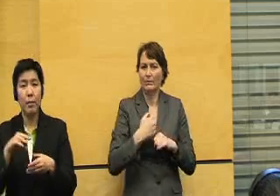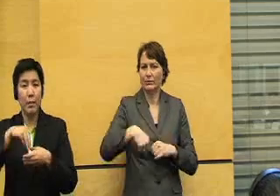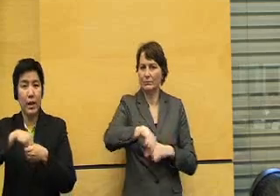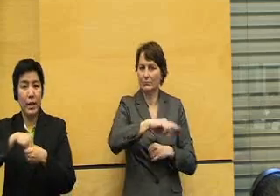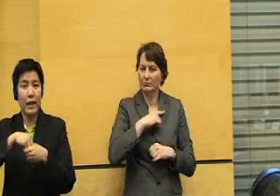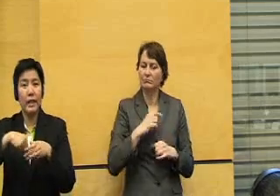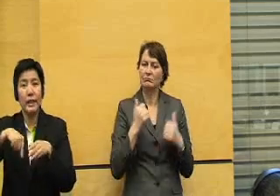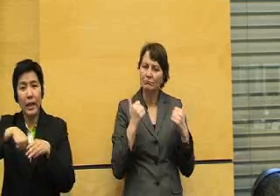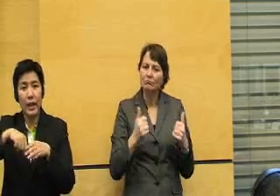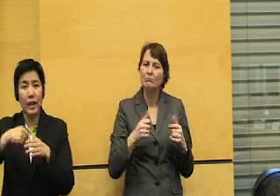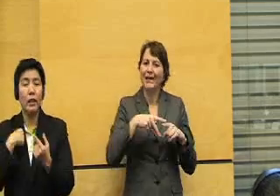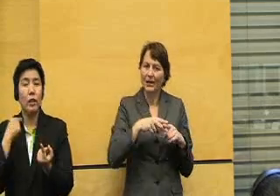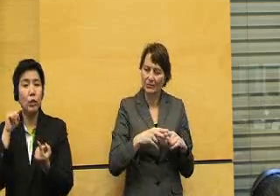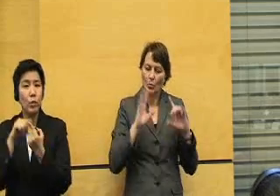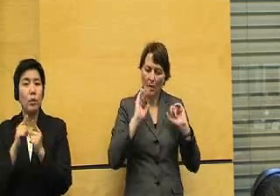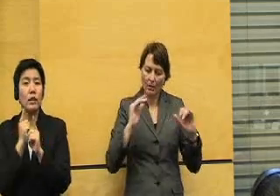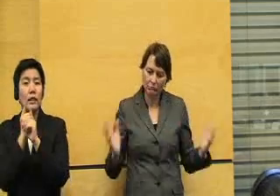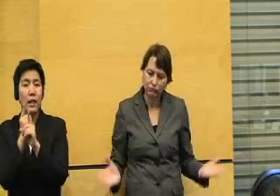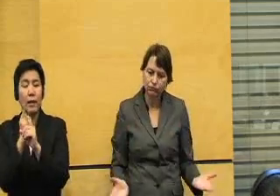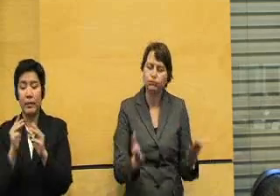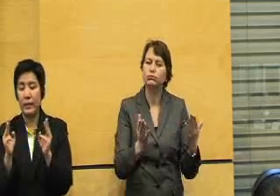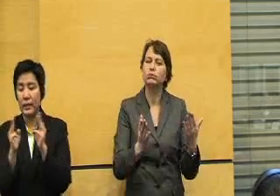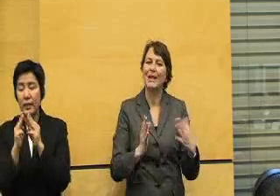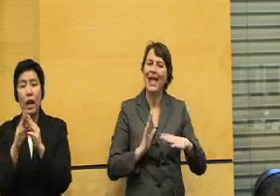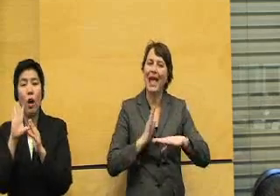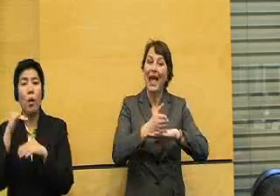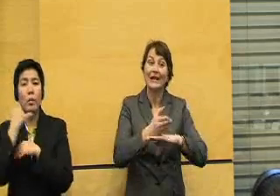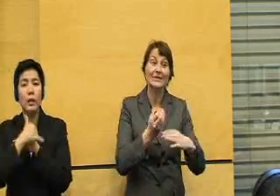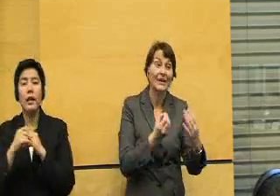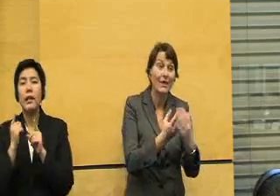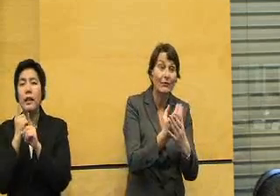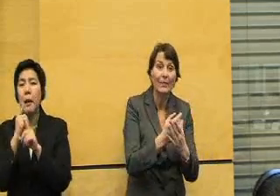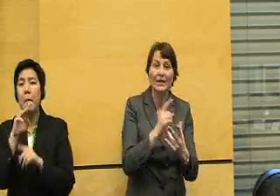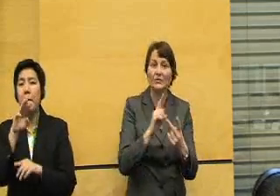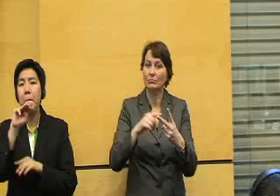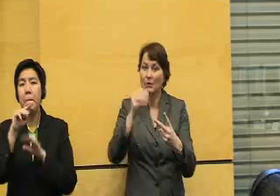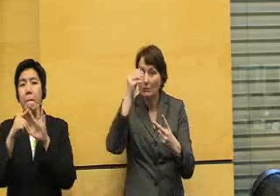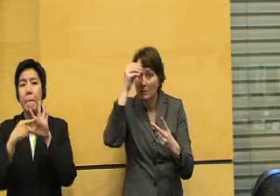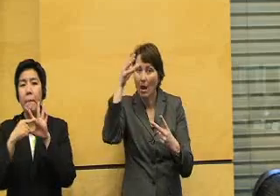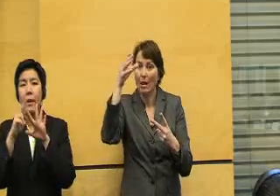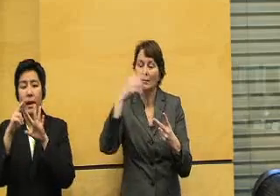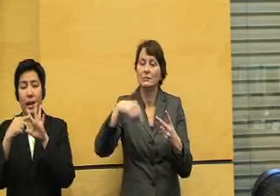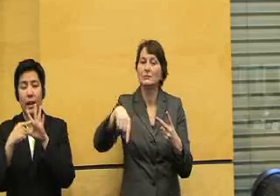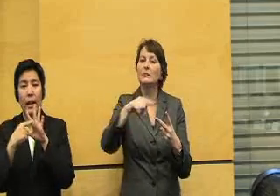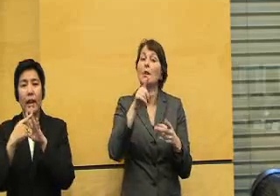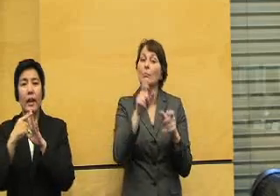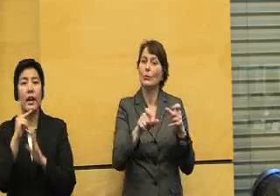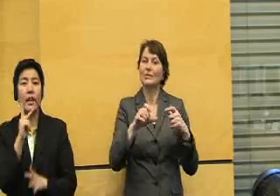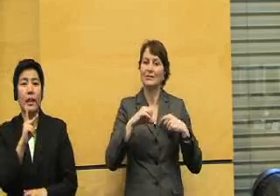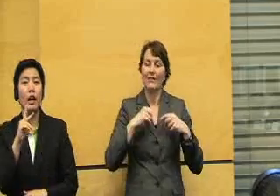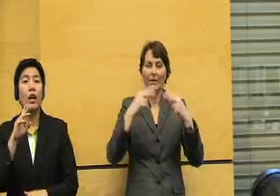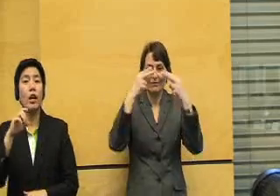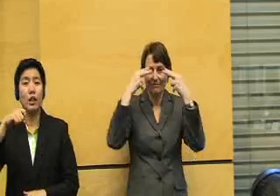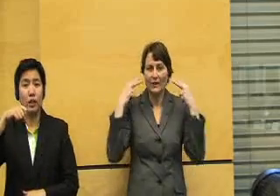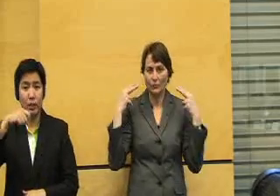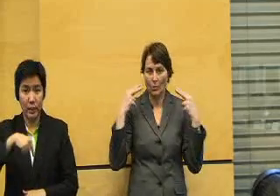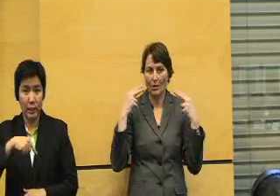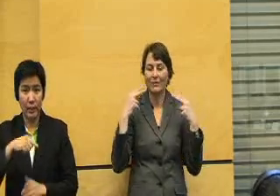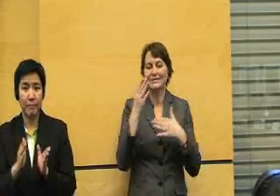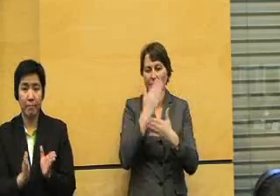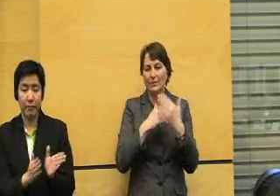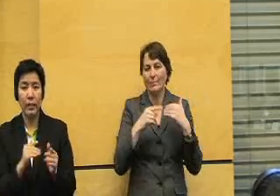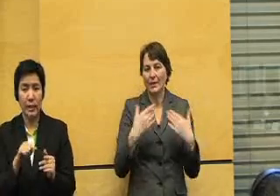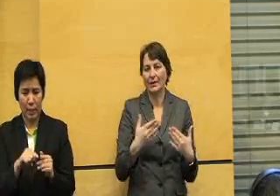will help further facilitate access to information and knowledge for persons with visual disability in